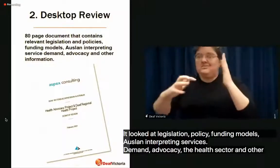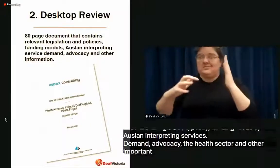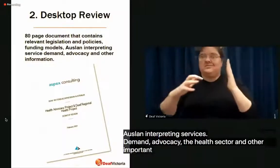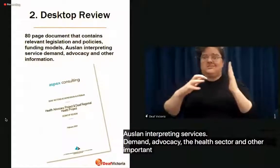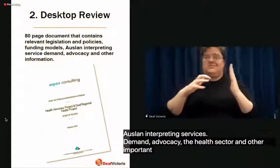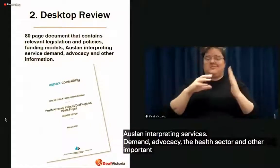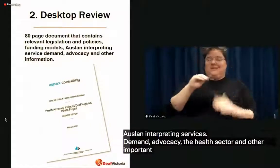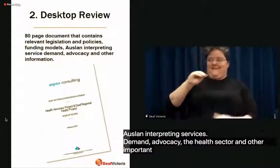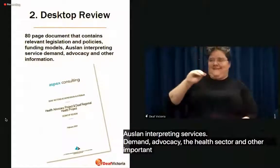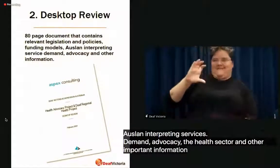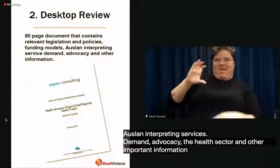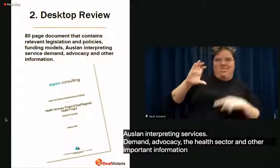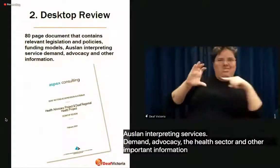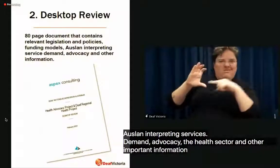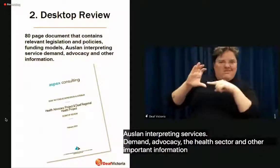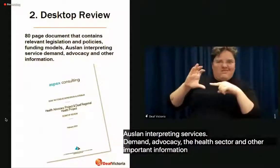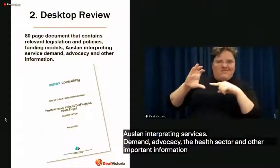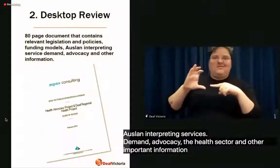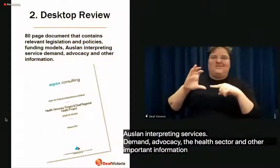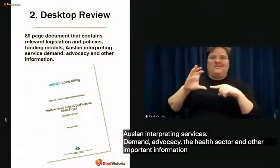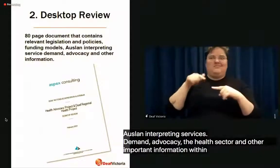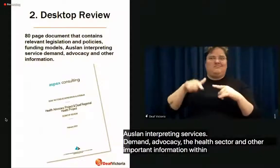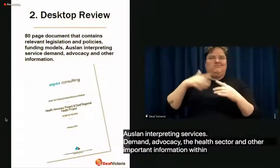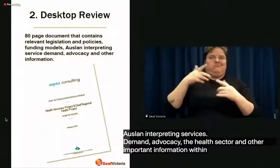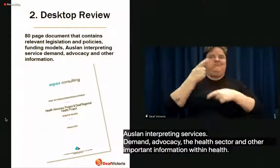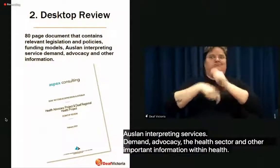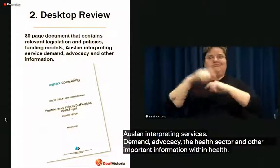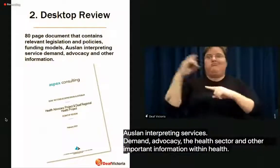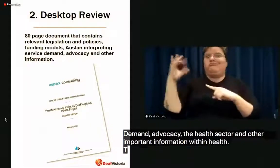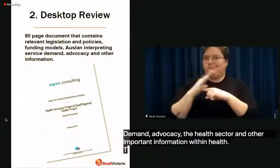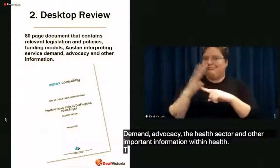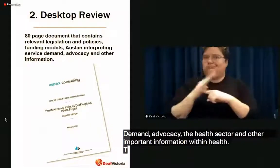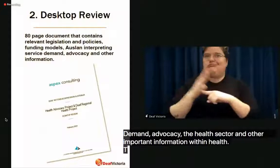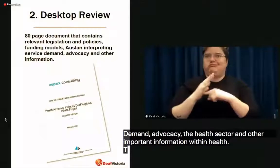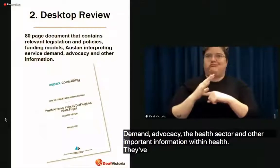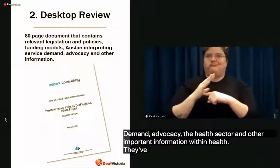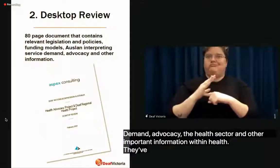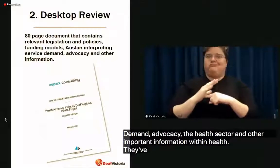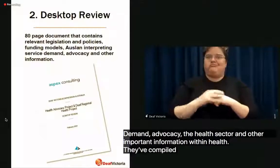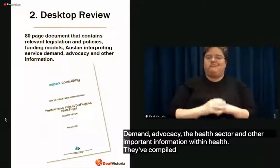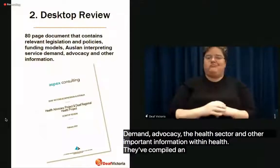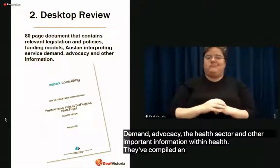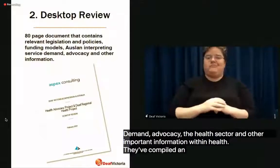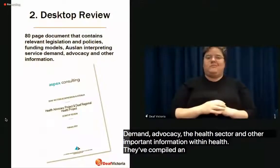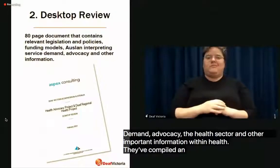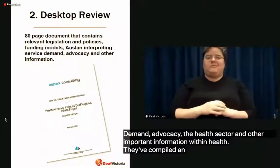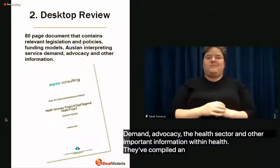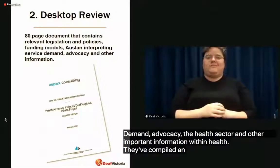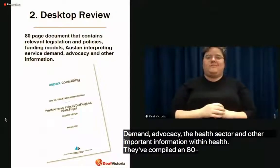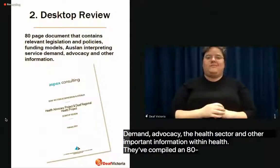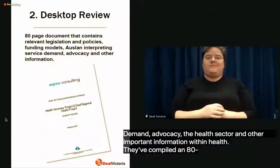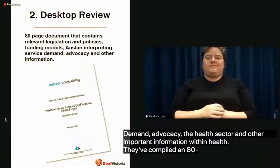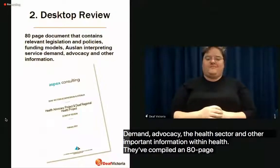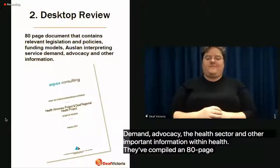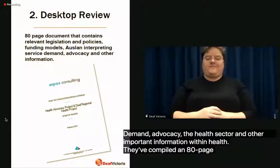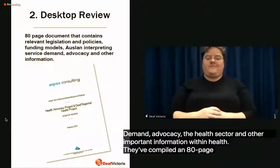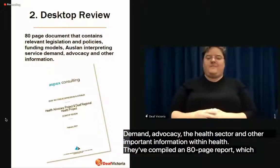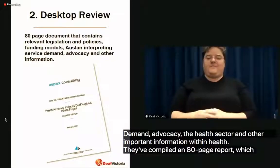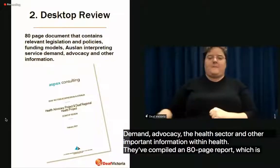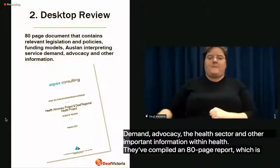And they've compiled an 80-page report, which is comprehensive. This is a critical document